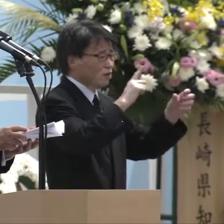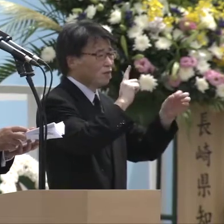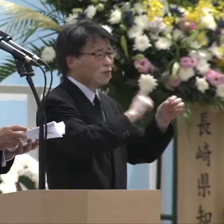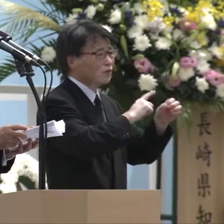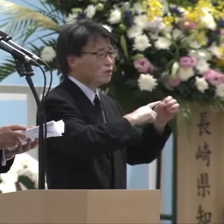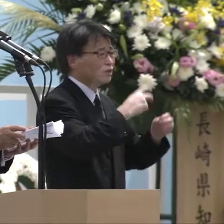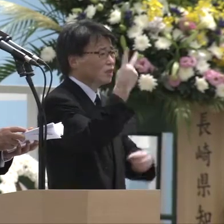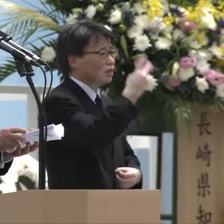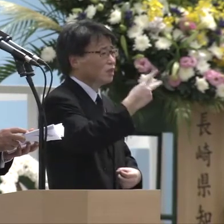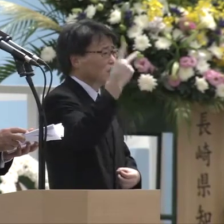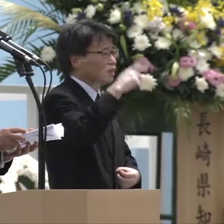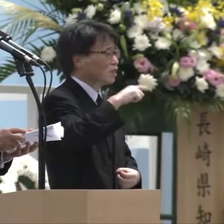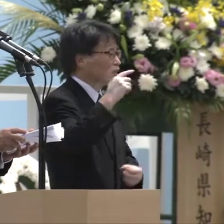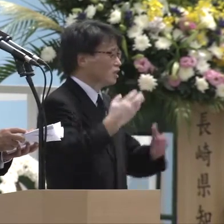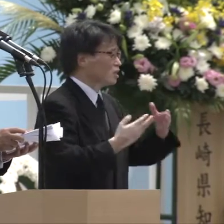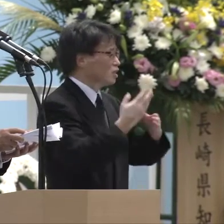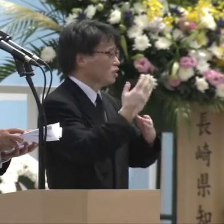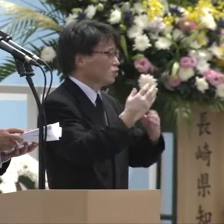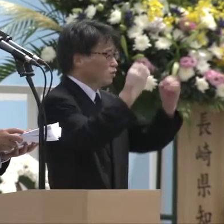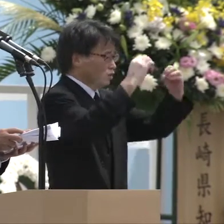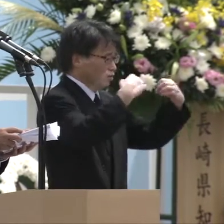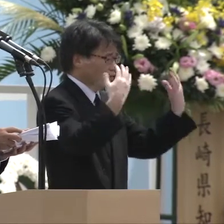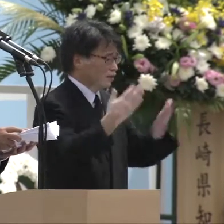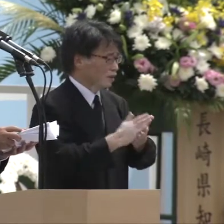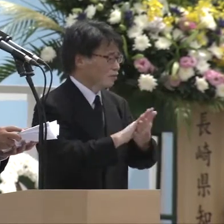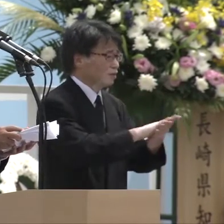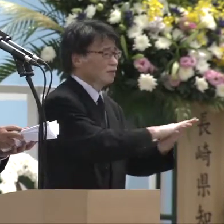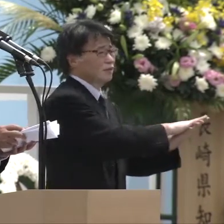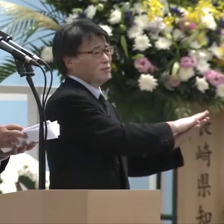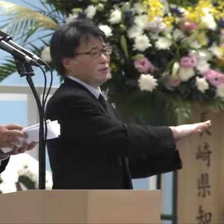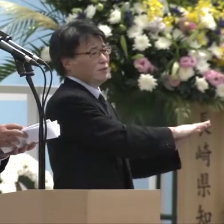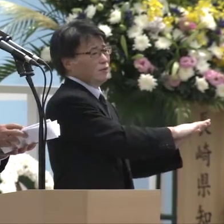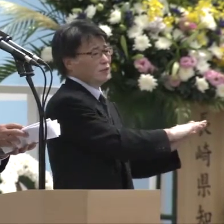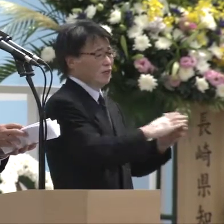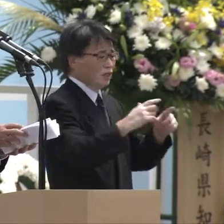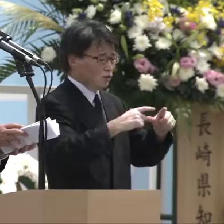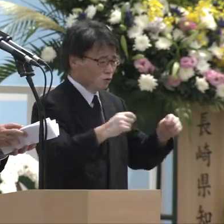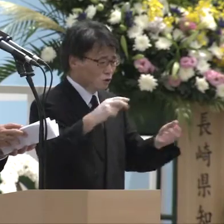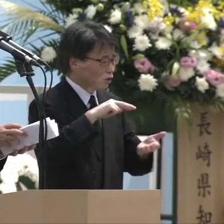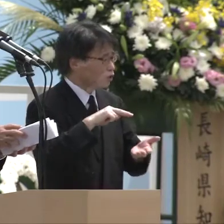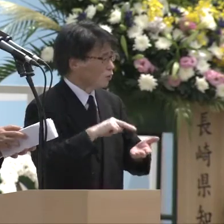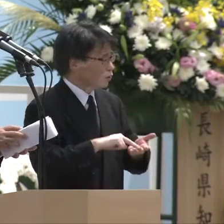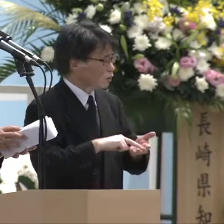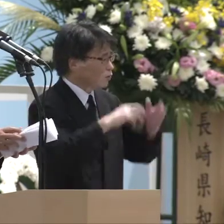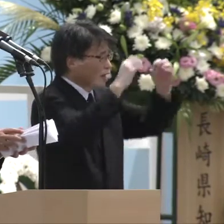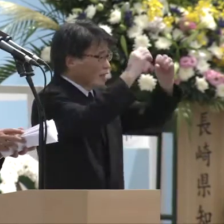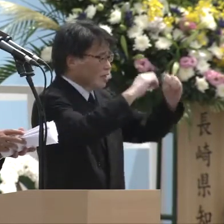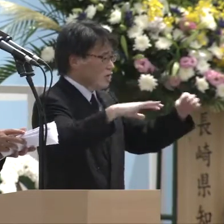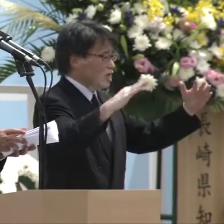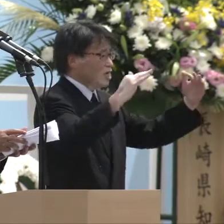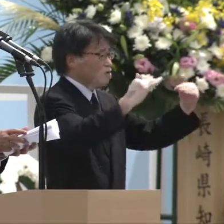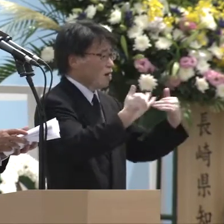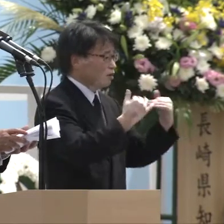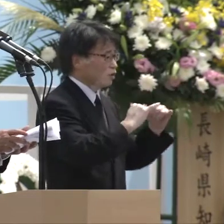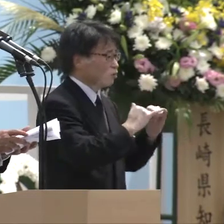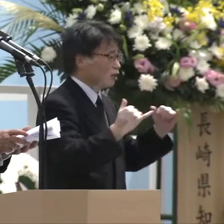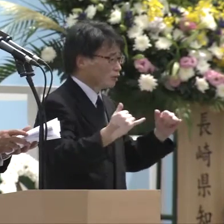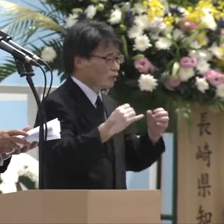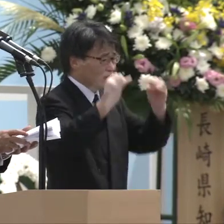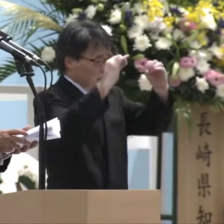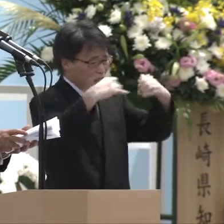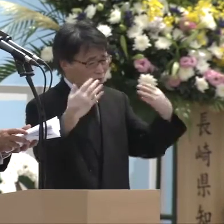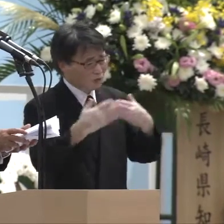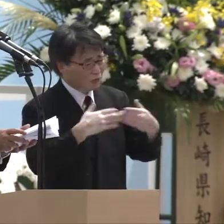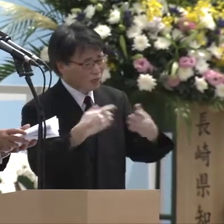2,000 survivors dying every year in Nagasaki Prefecture. we request the government of Japan to